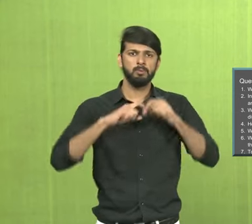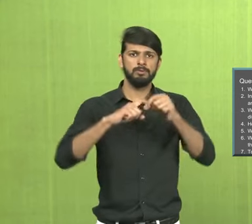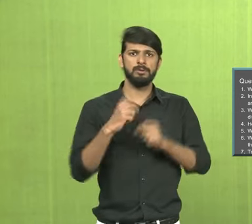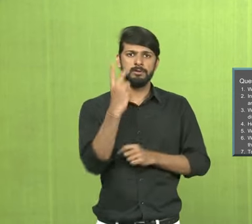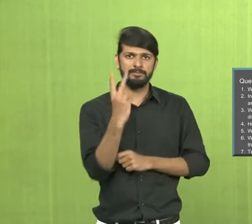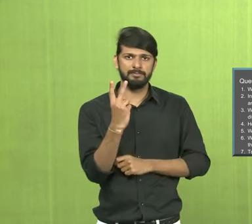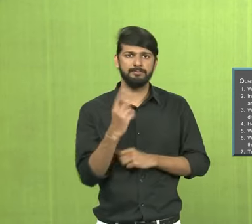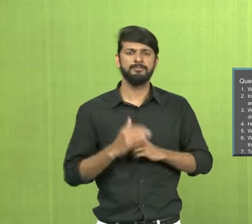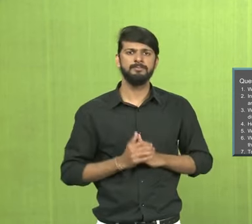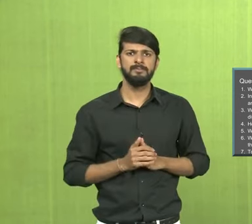Question number 2,